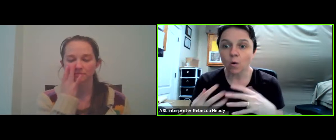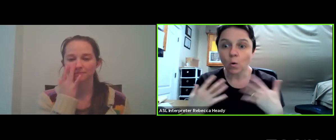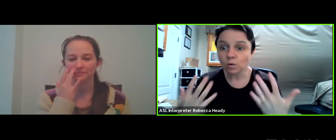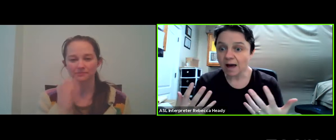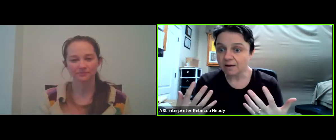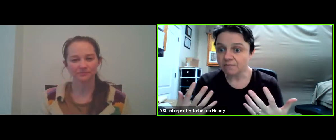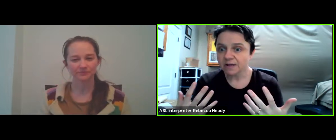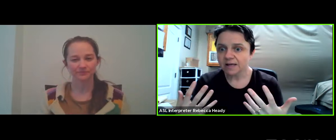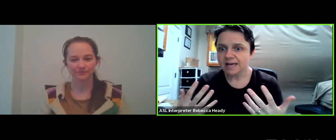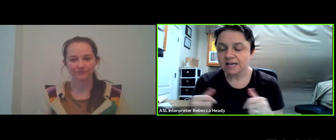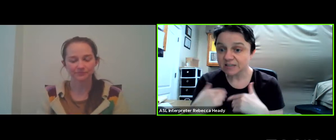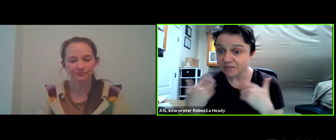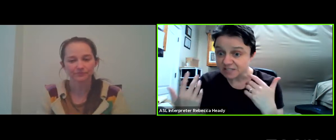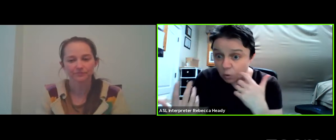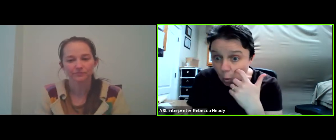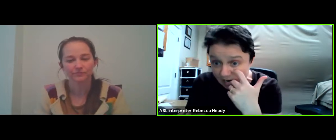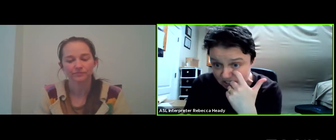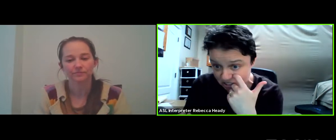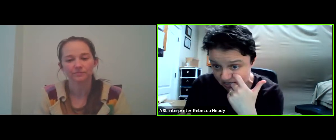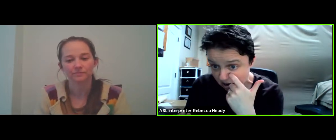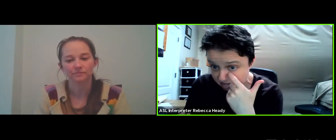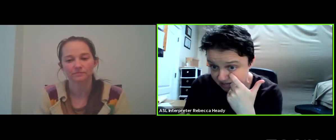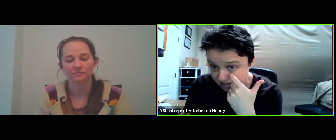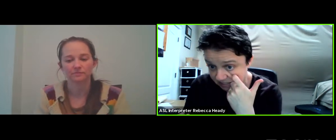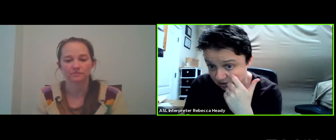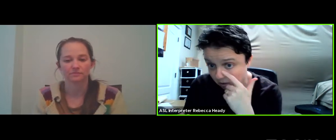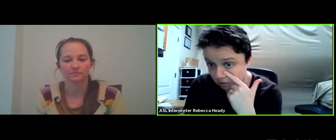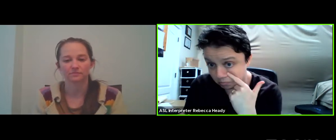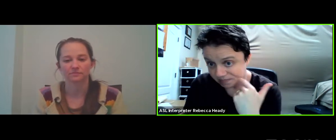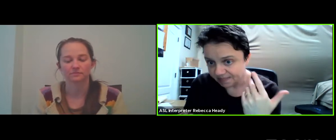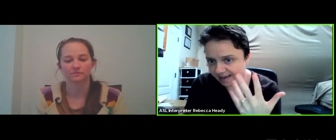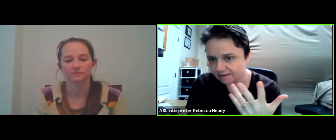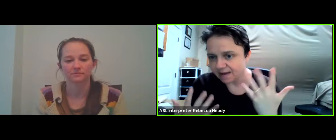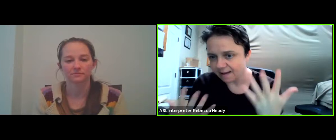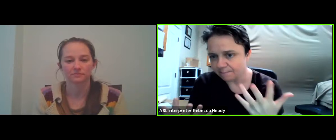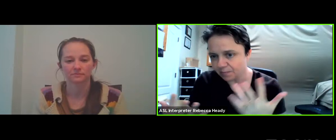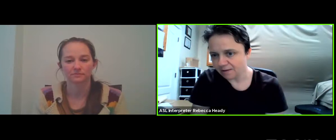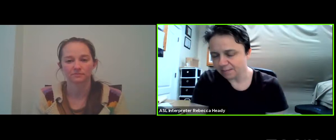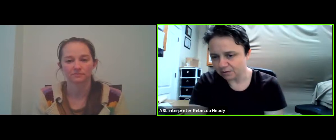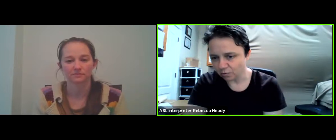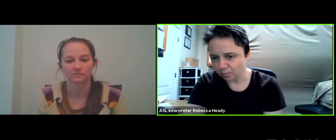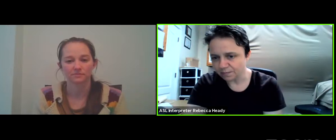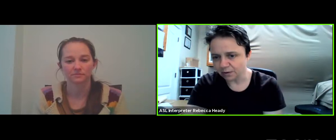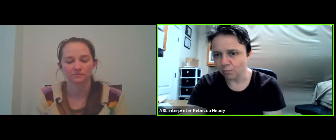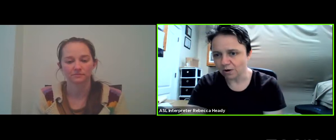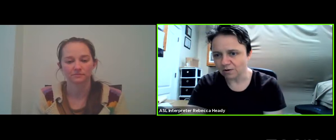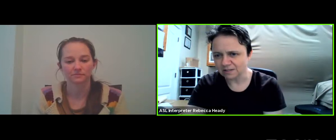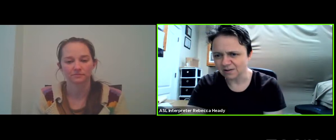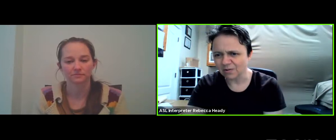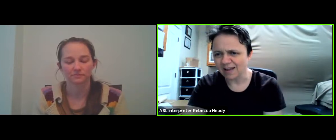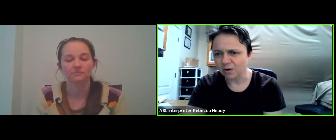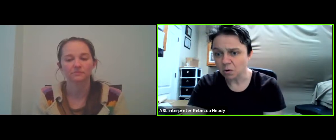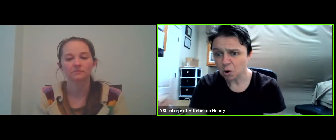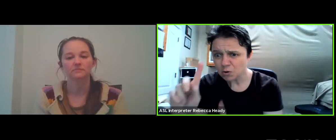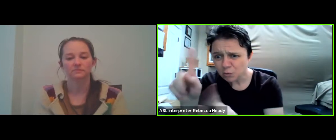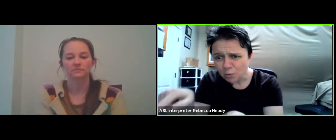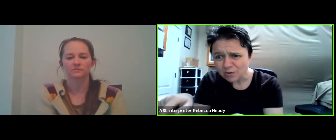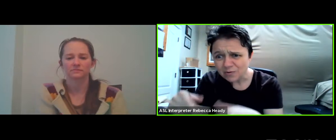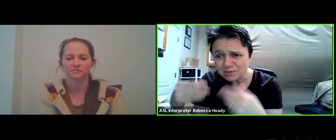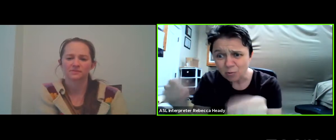not really a whole lot of, because if it's a question, obviously you're going to put that non-manual, markers in there,